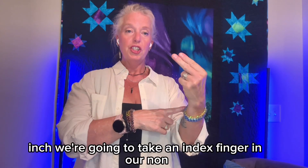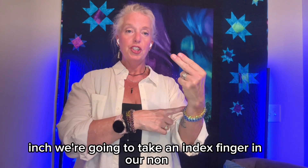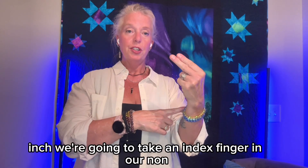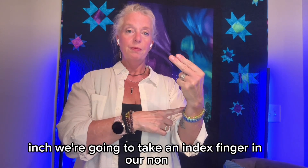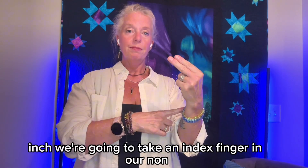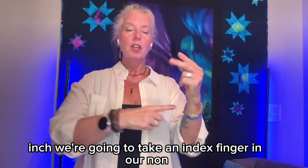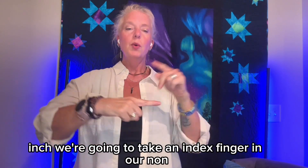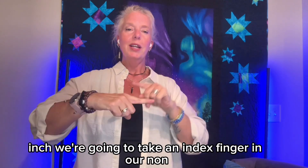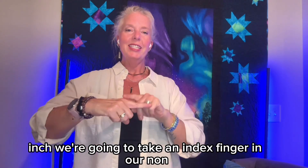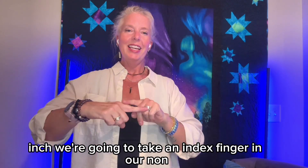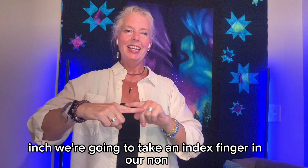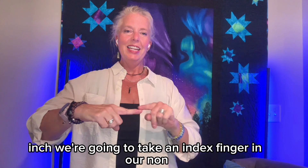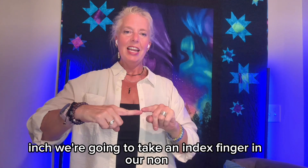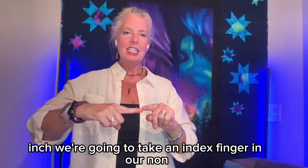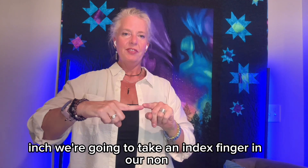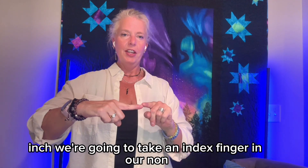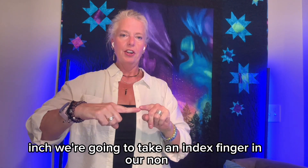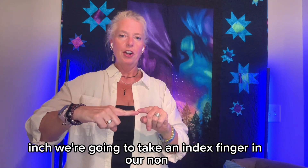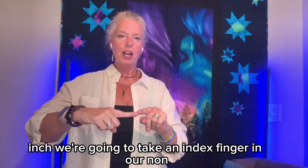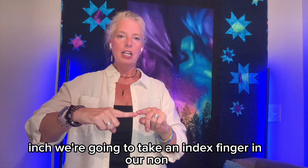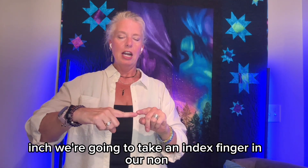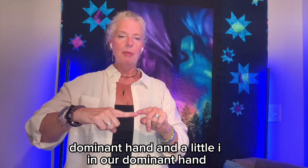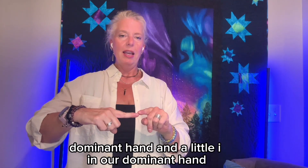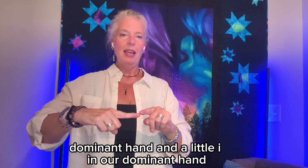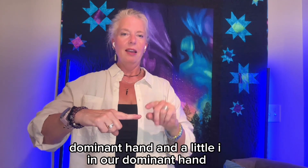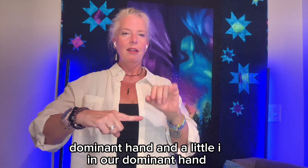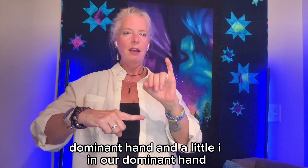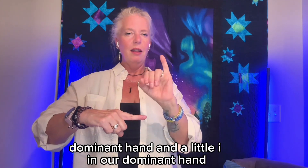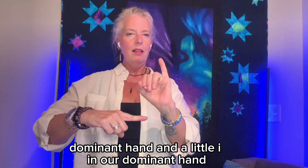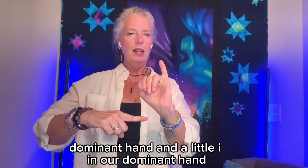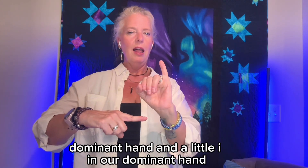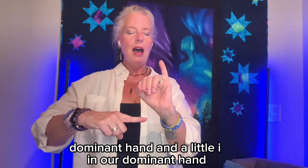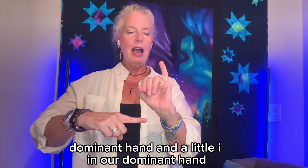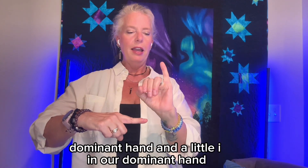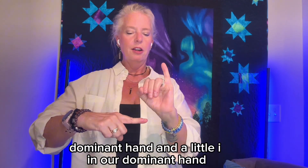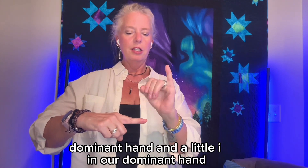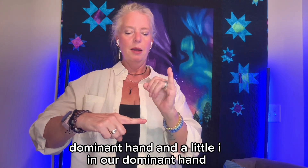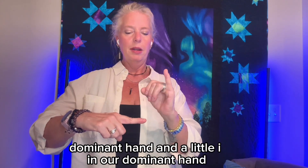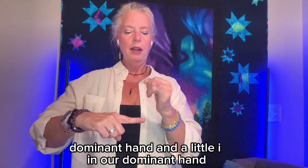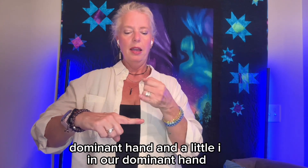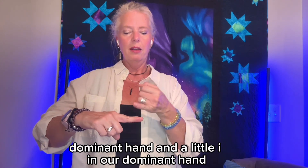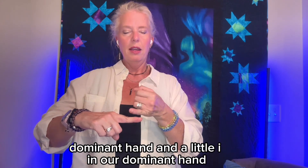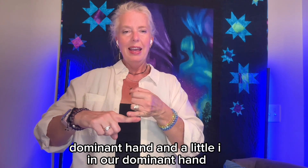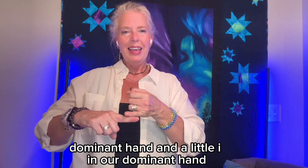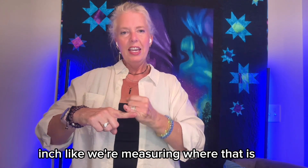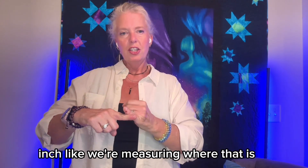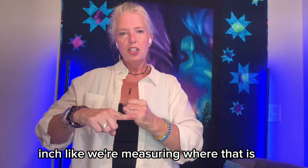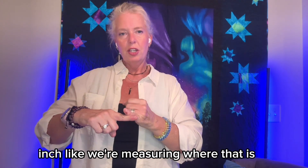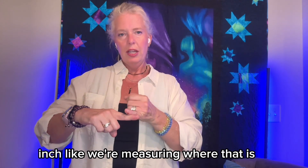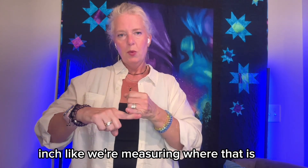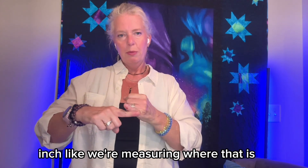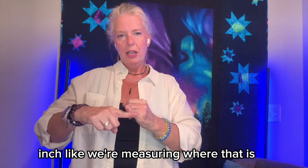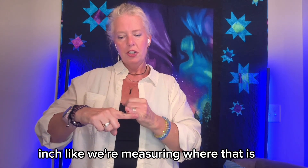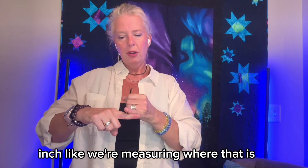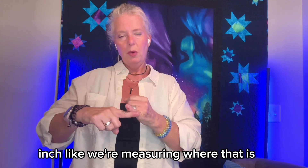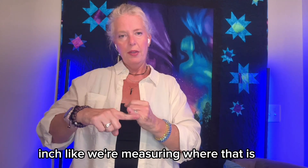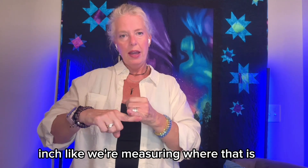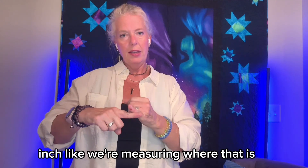Inch. We're going to take an index finger in our non-dominant hand and a little I in our dominant hand. Inch, like we're measuring where that